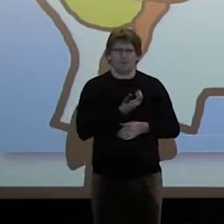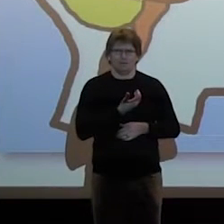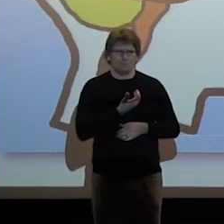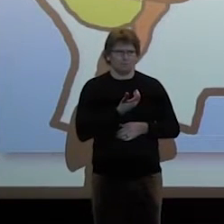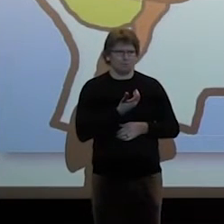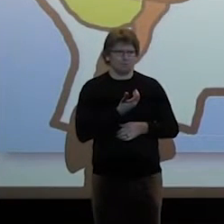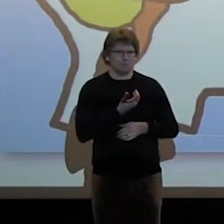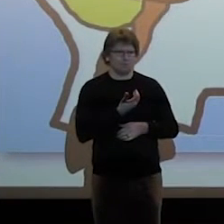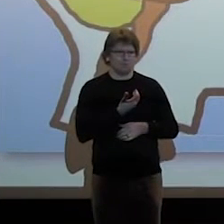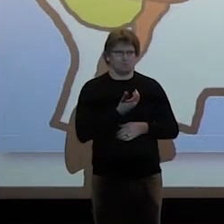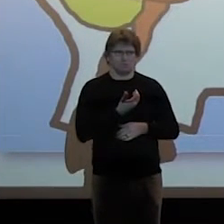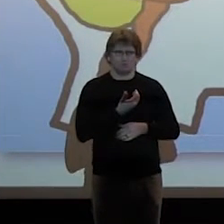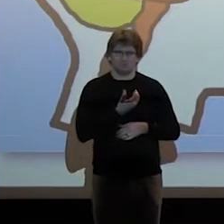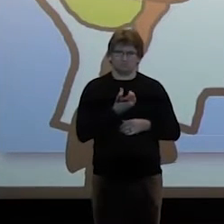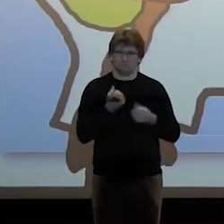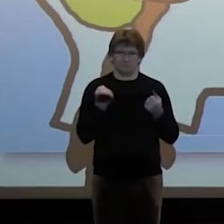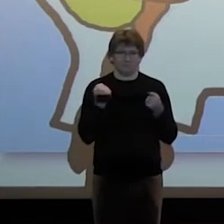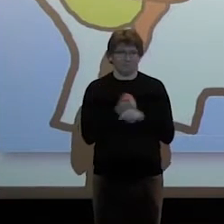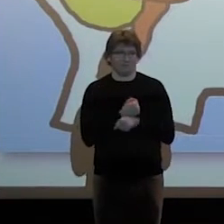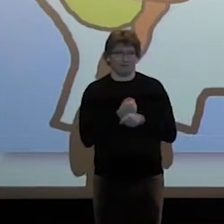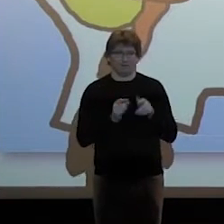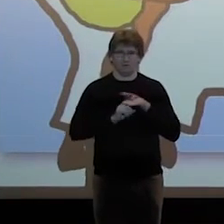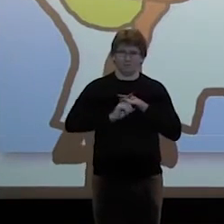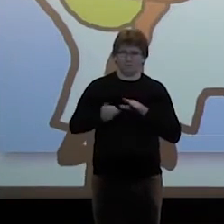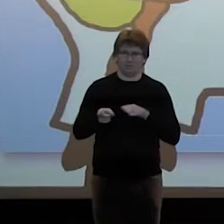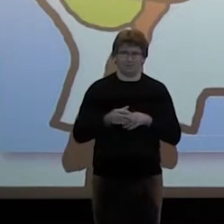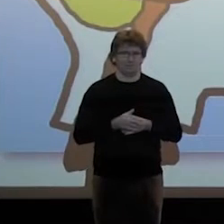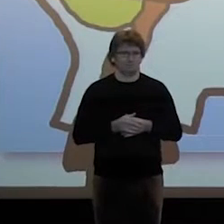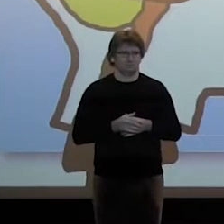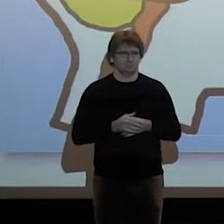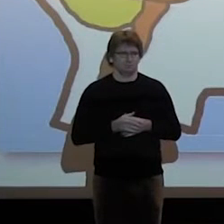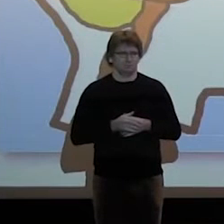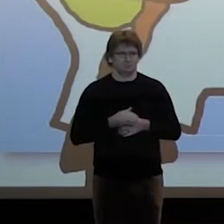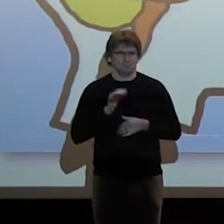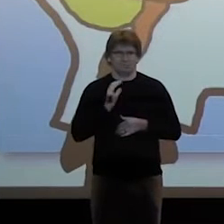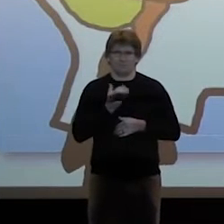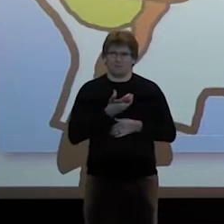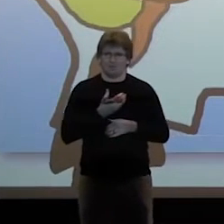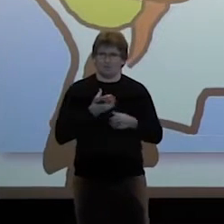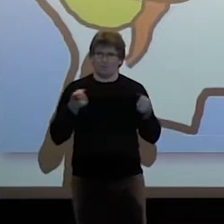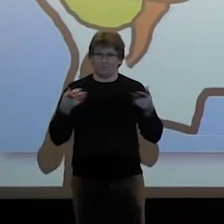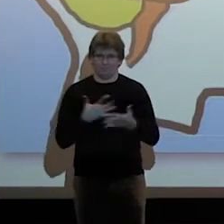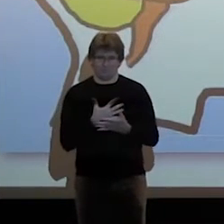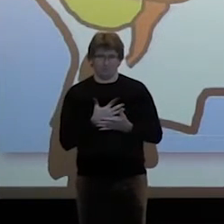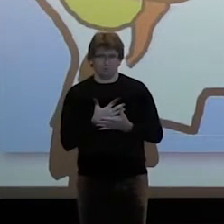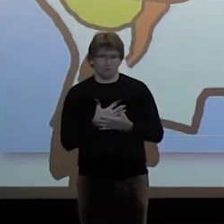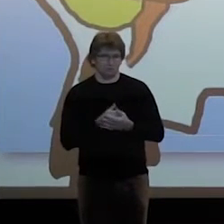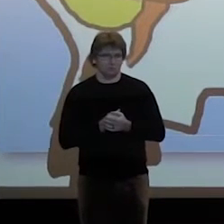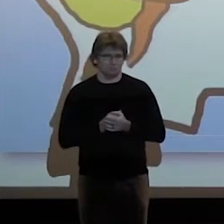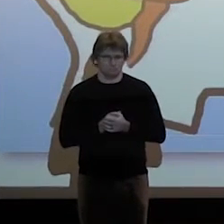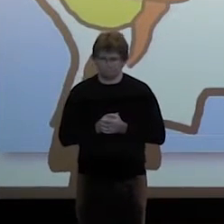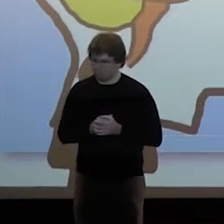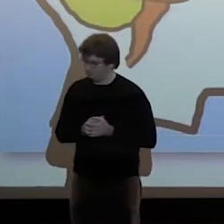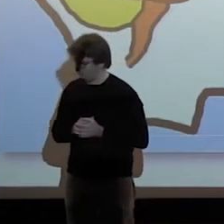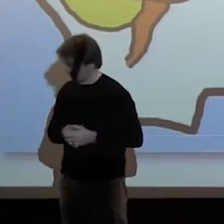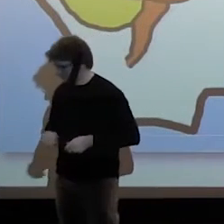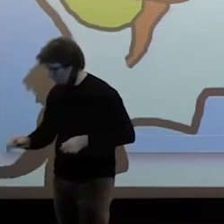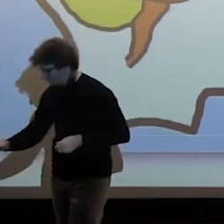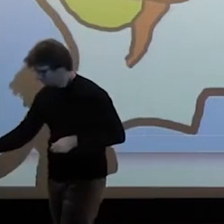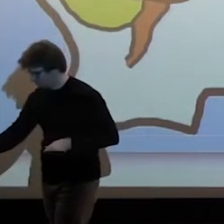systems such as OCD, for our fight or flight tendencies. Our fear comes from the